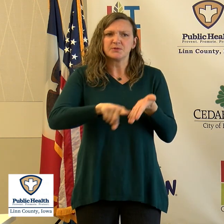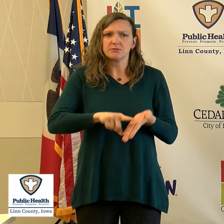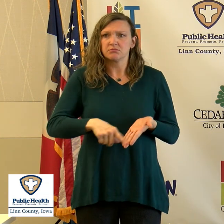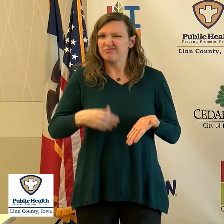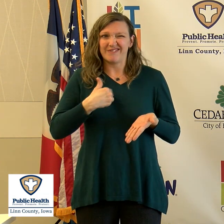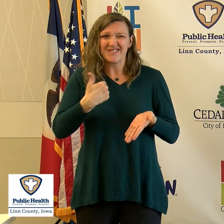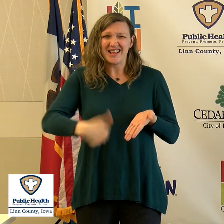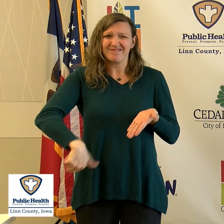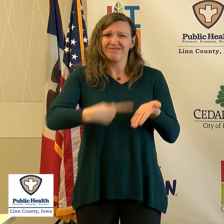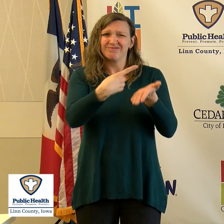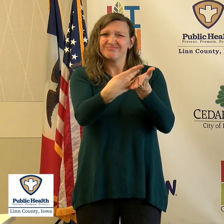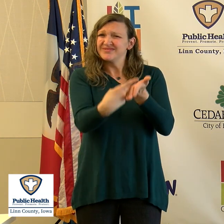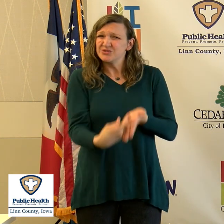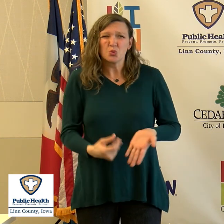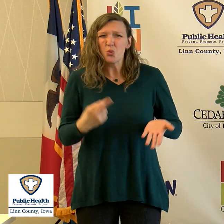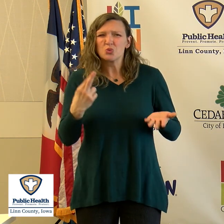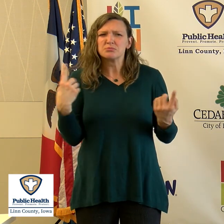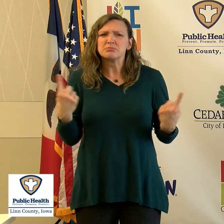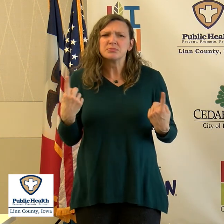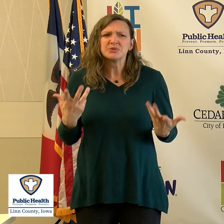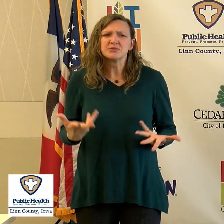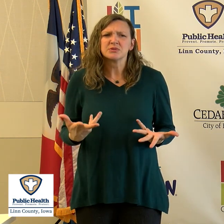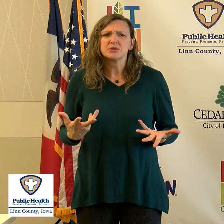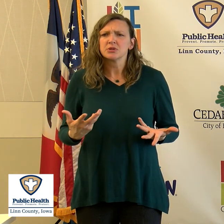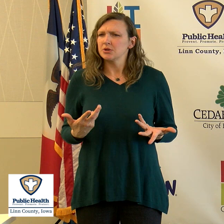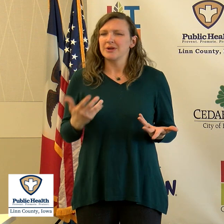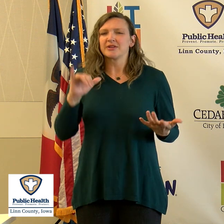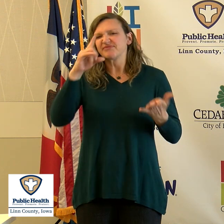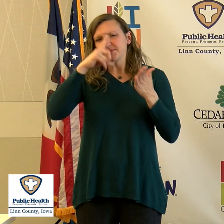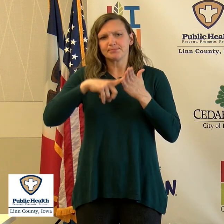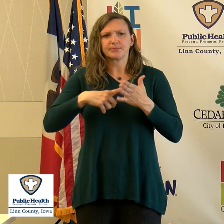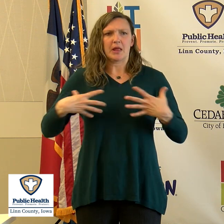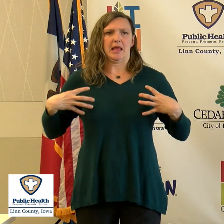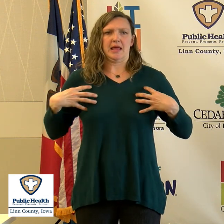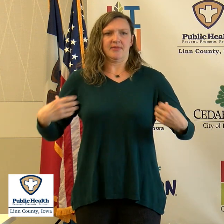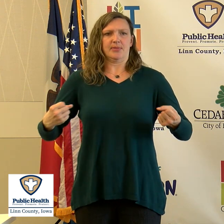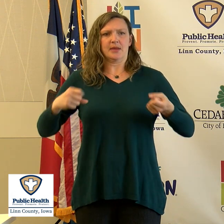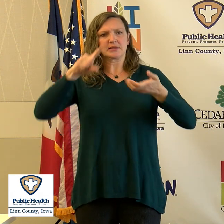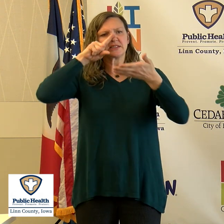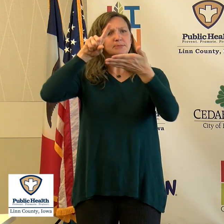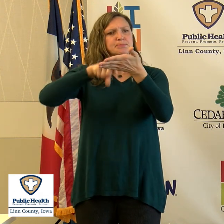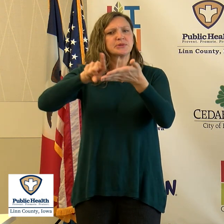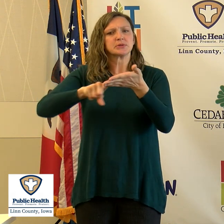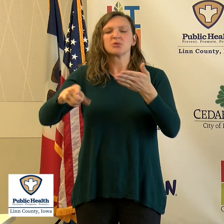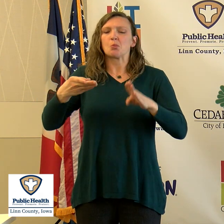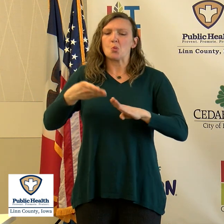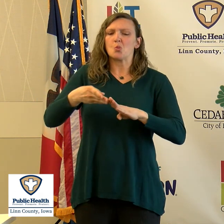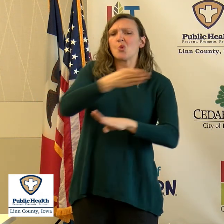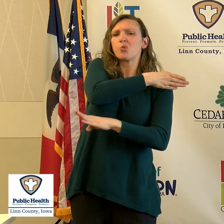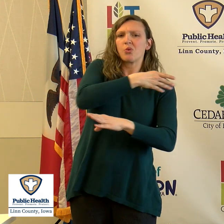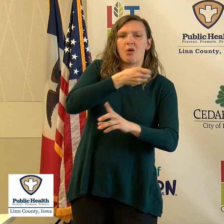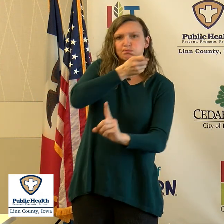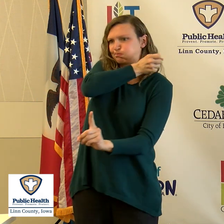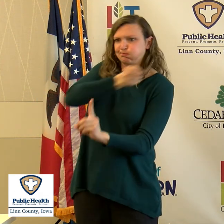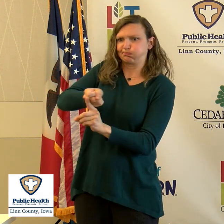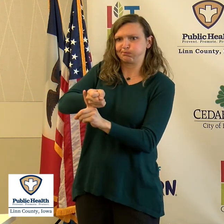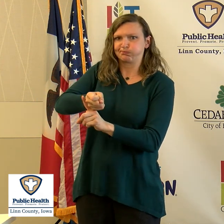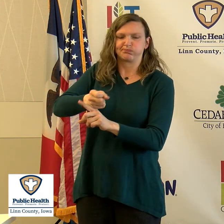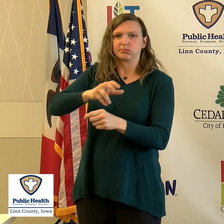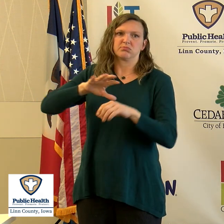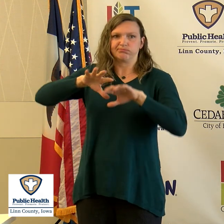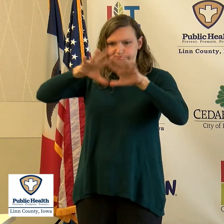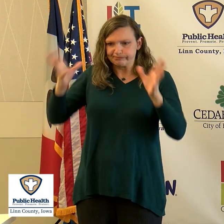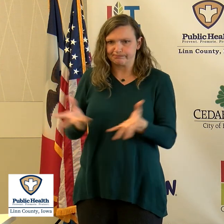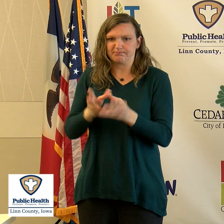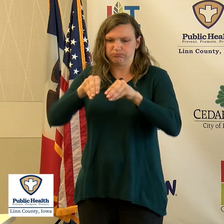health? Does anything like that happen prior to this pandemic? So that is all done by other agencies. It's not done by the local